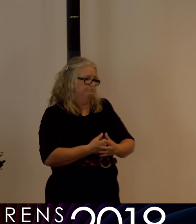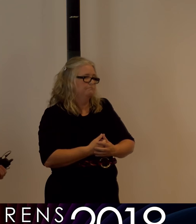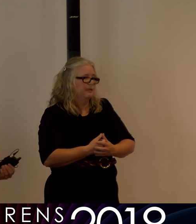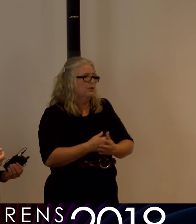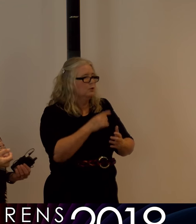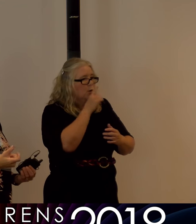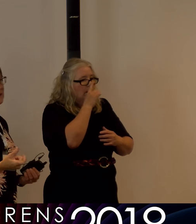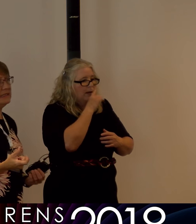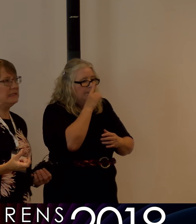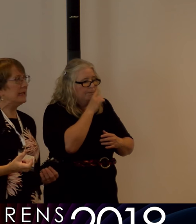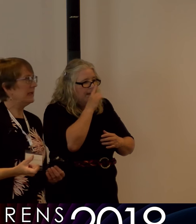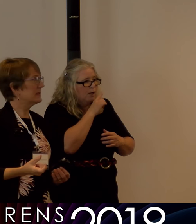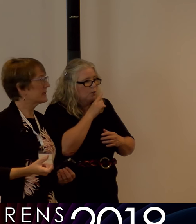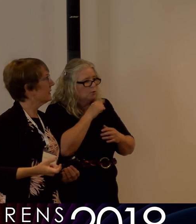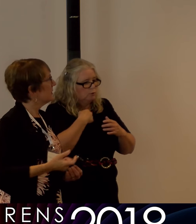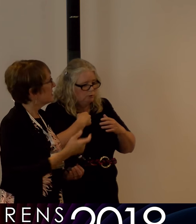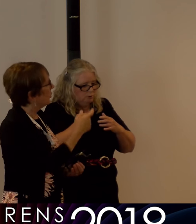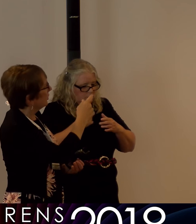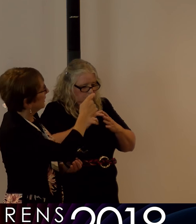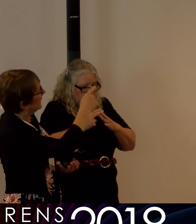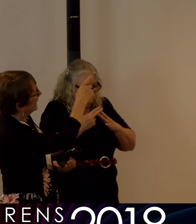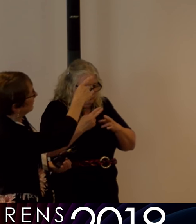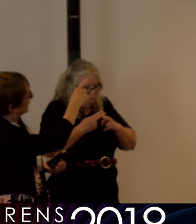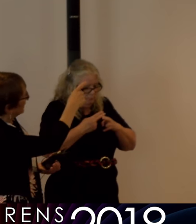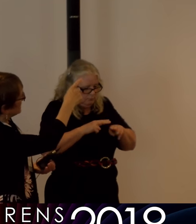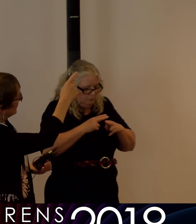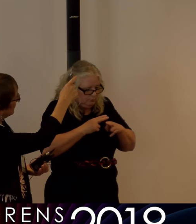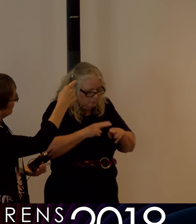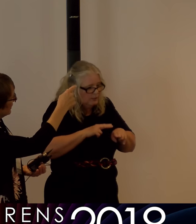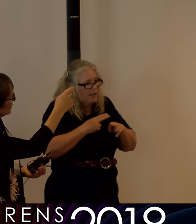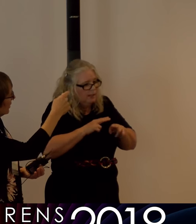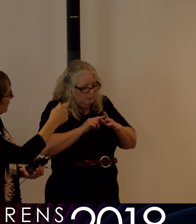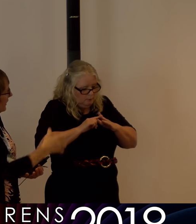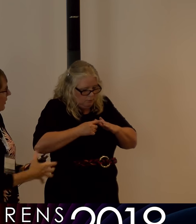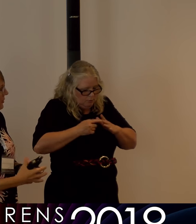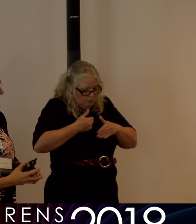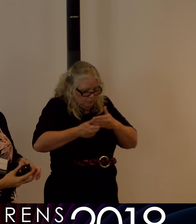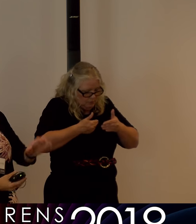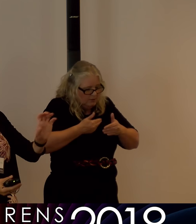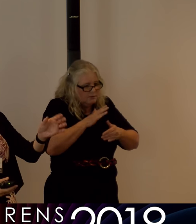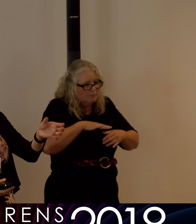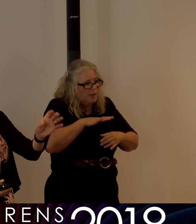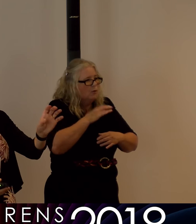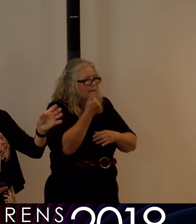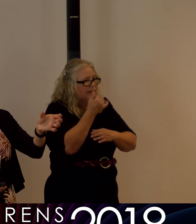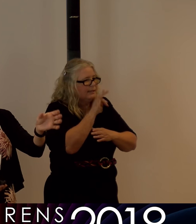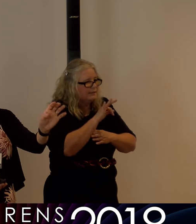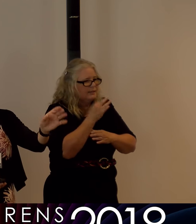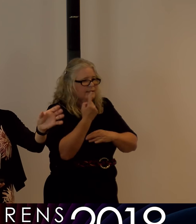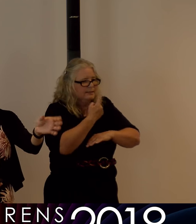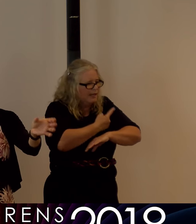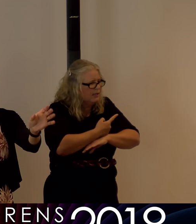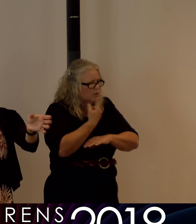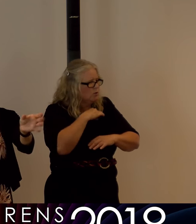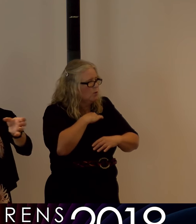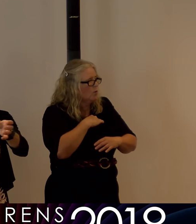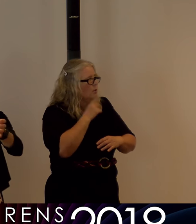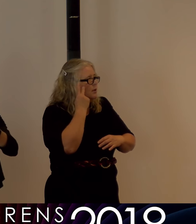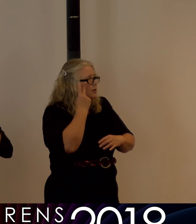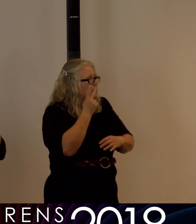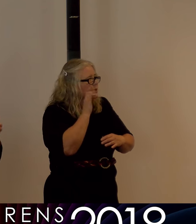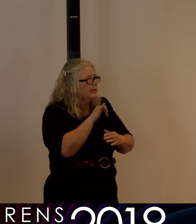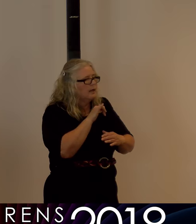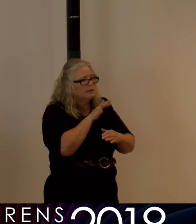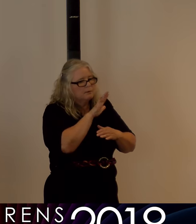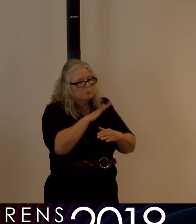mouse gestation is about 19 days. So we're looking at embryonic day 11, 12, and 13, sort of middle to late